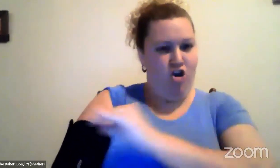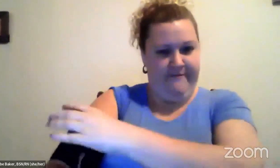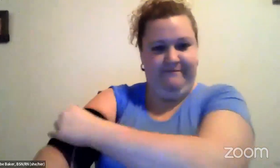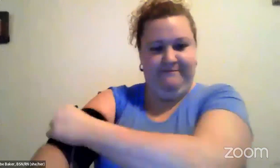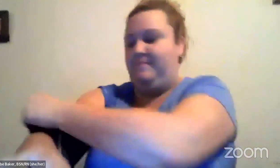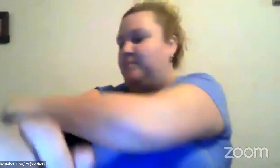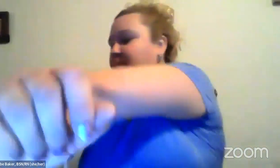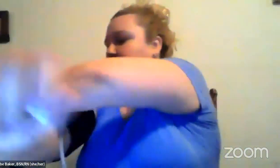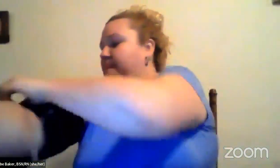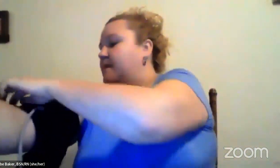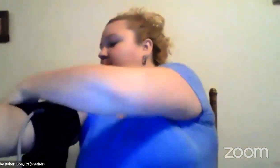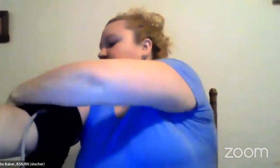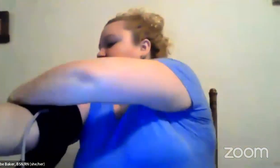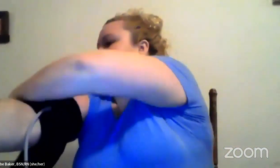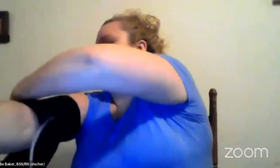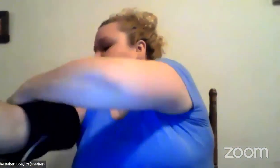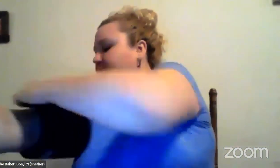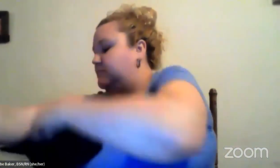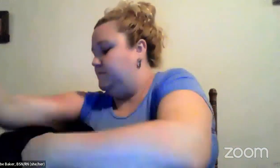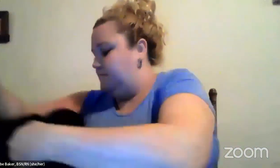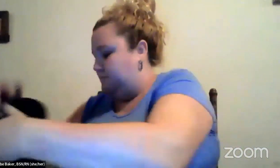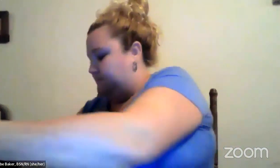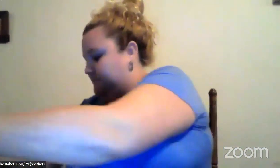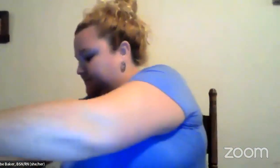Okay, now I'm done. I'm going to take the cuff off.